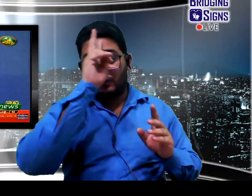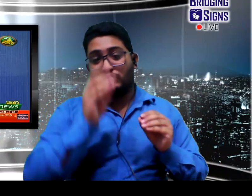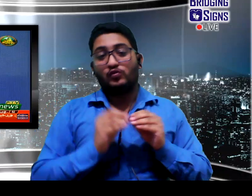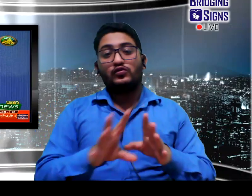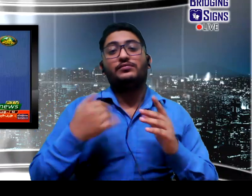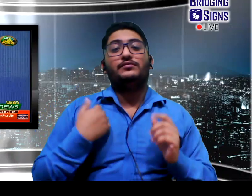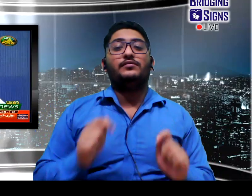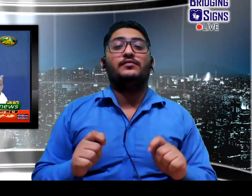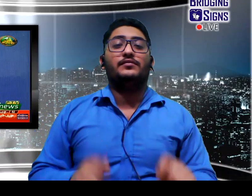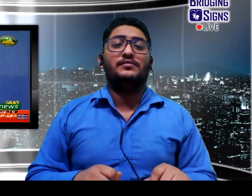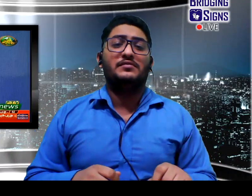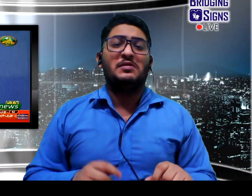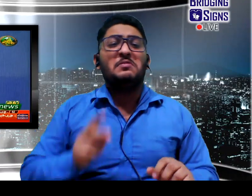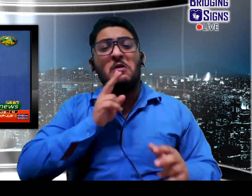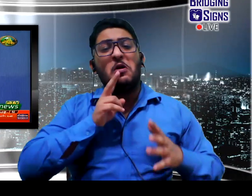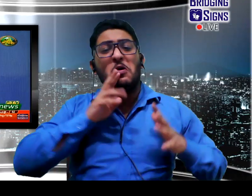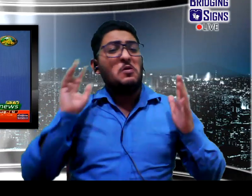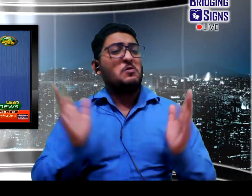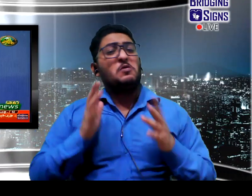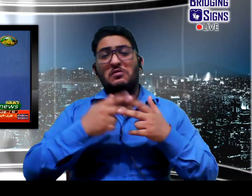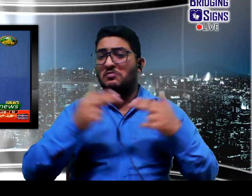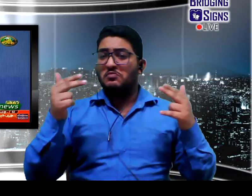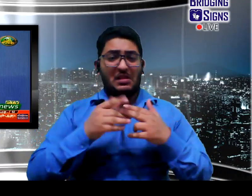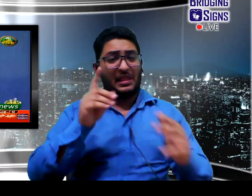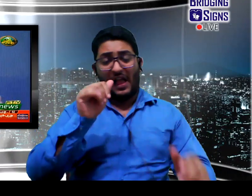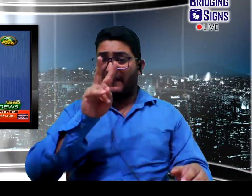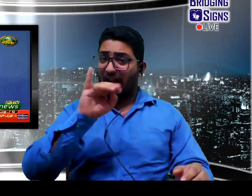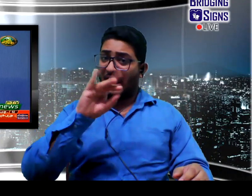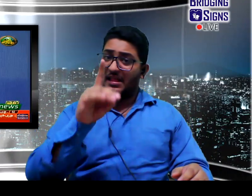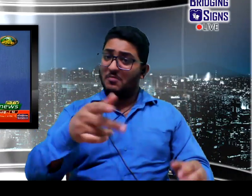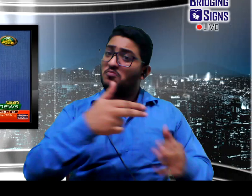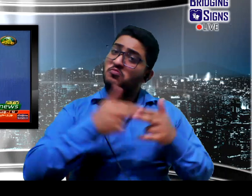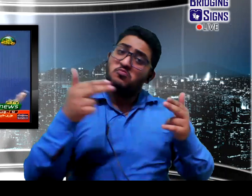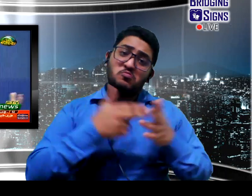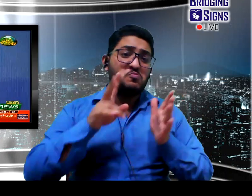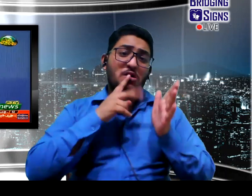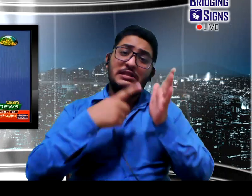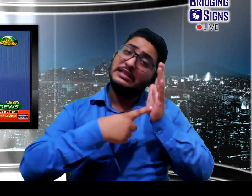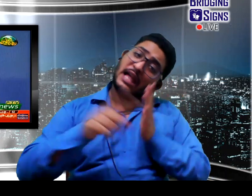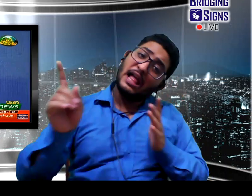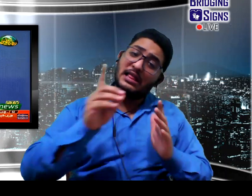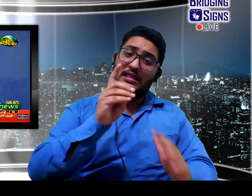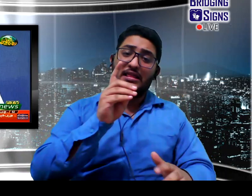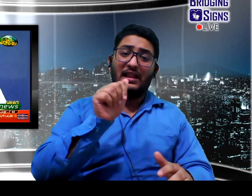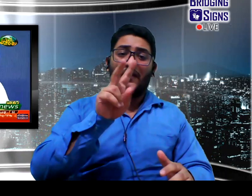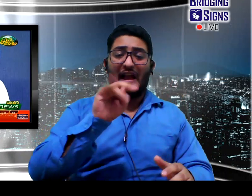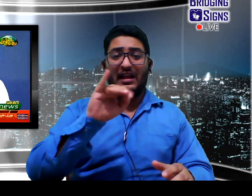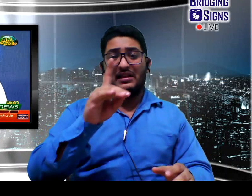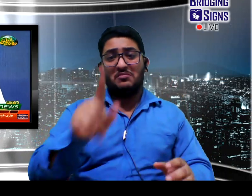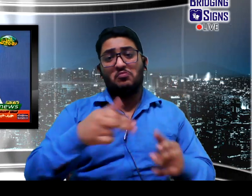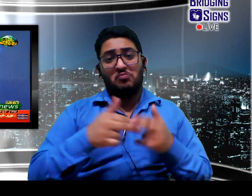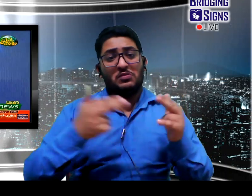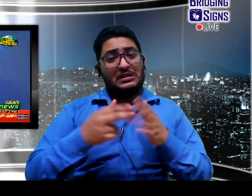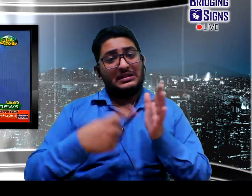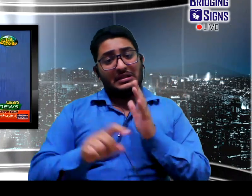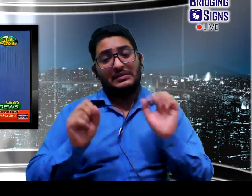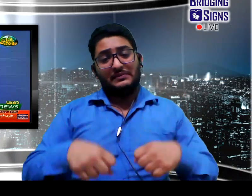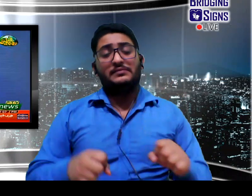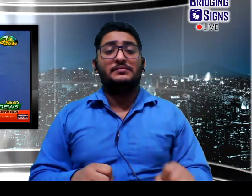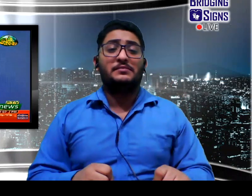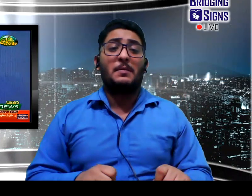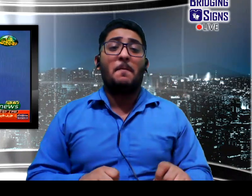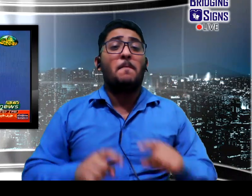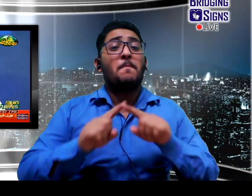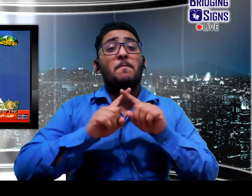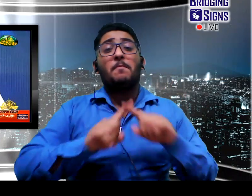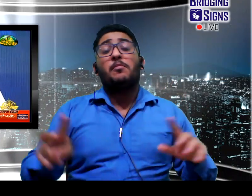So a lot of things, David, which you said, is what we are trying to do right now. But